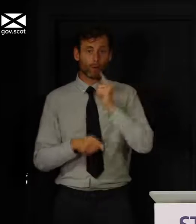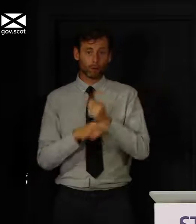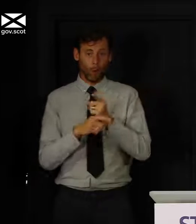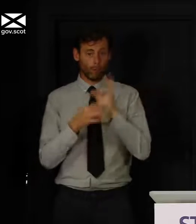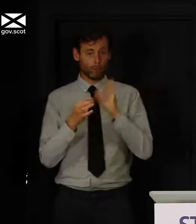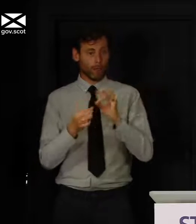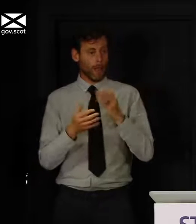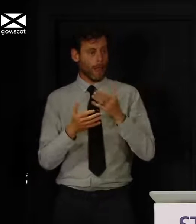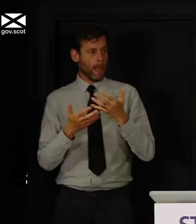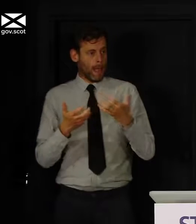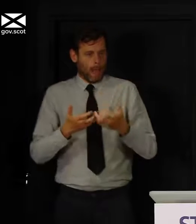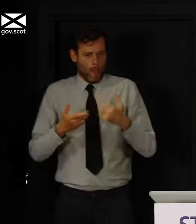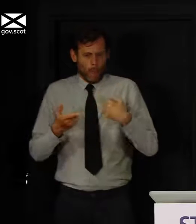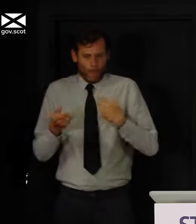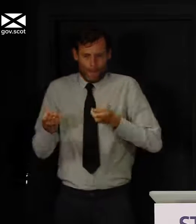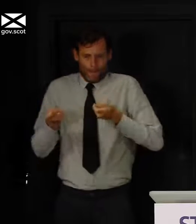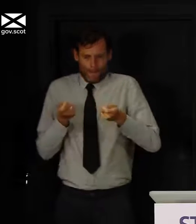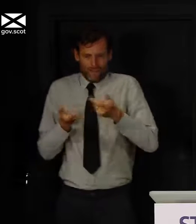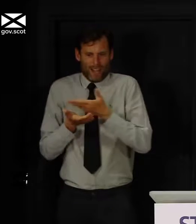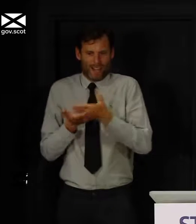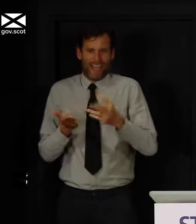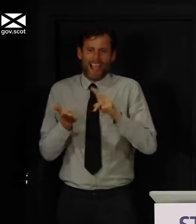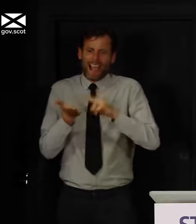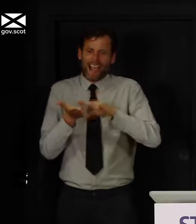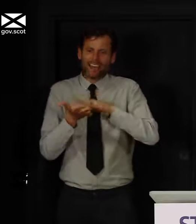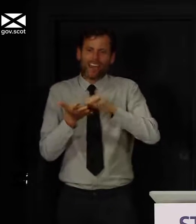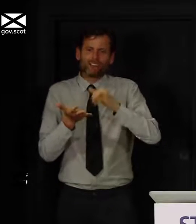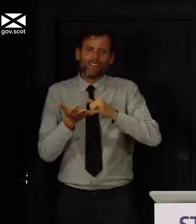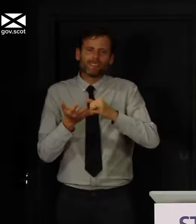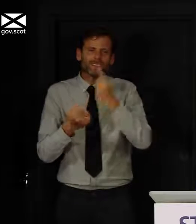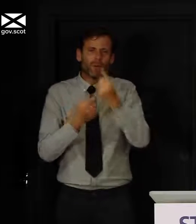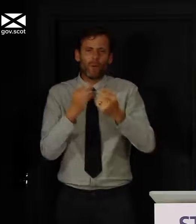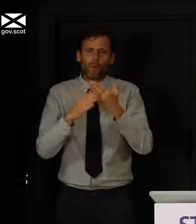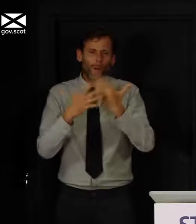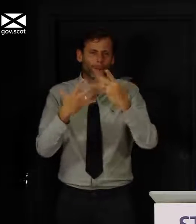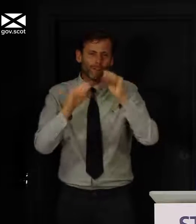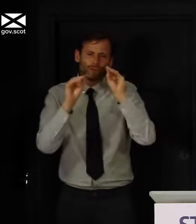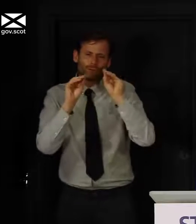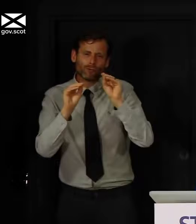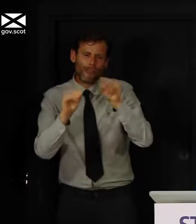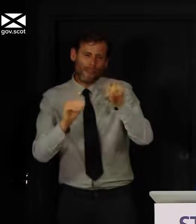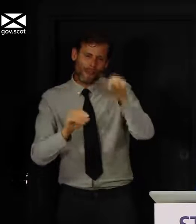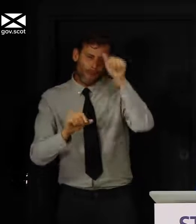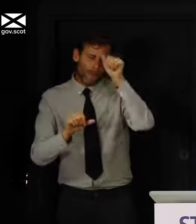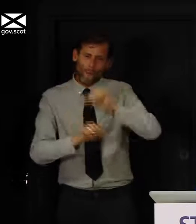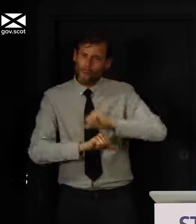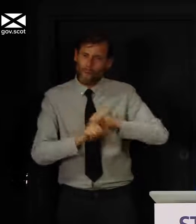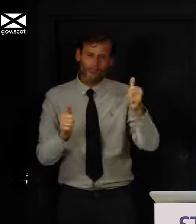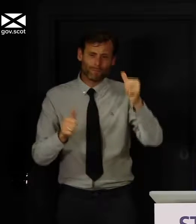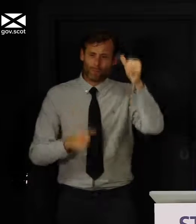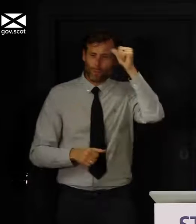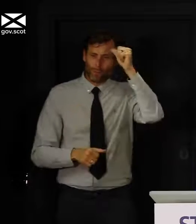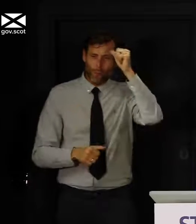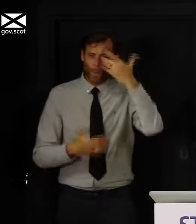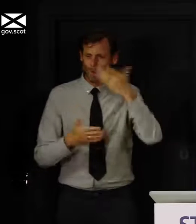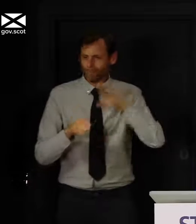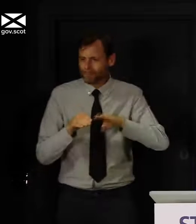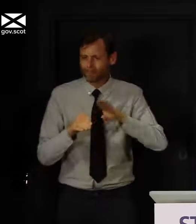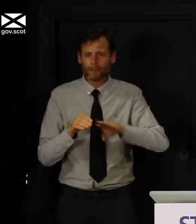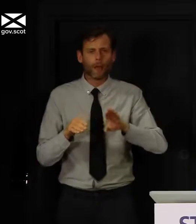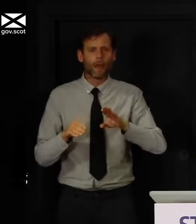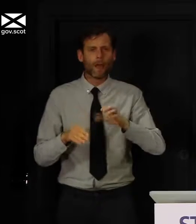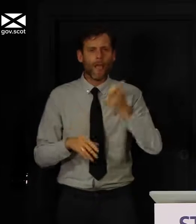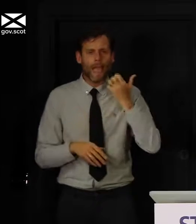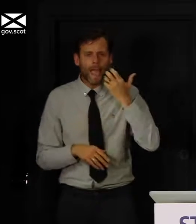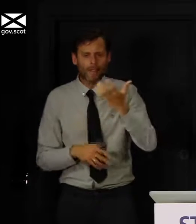that, our NHS staff know very well and practice every day the importance of infection